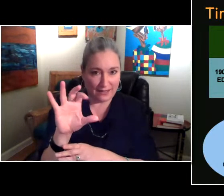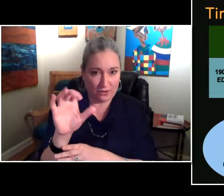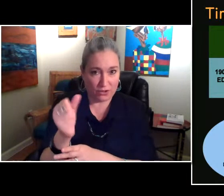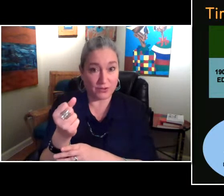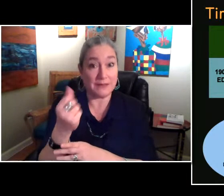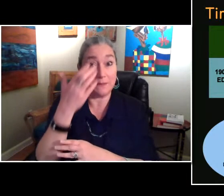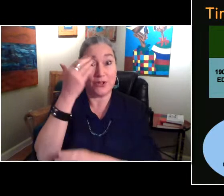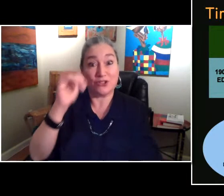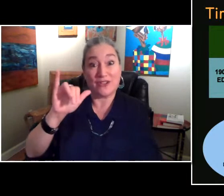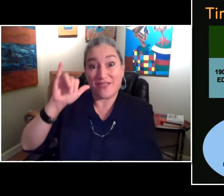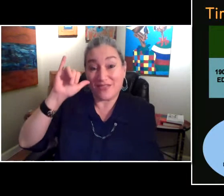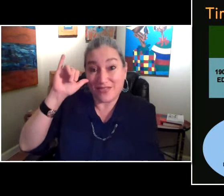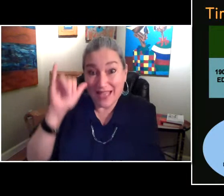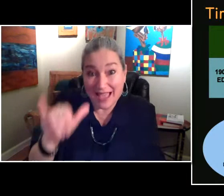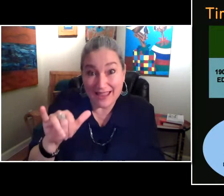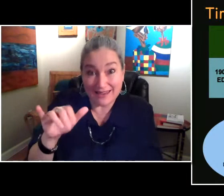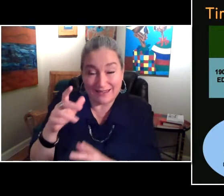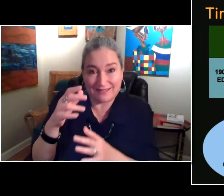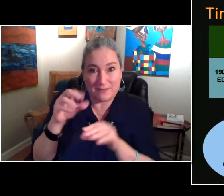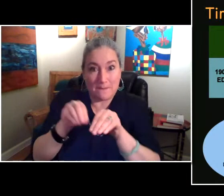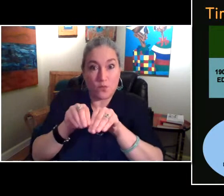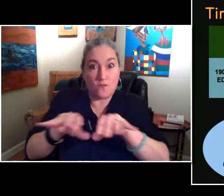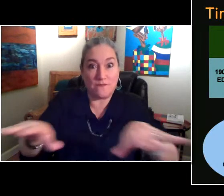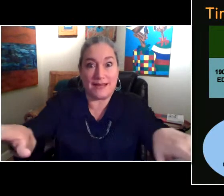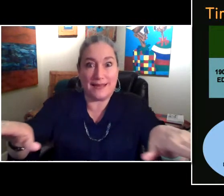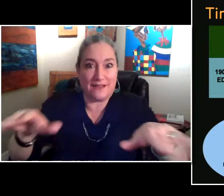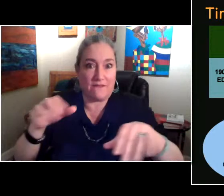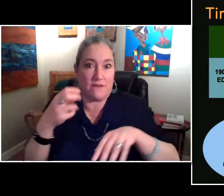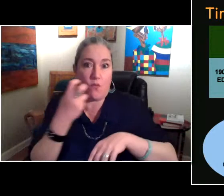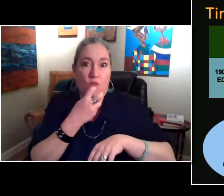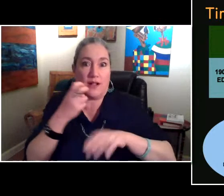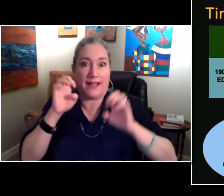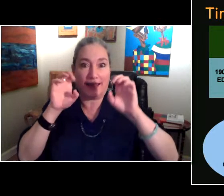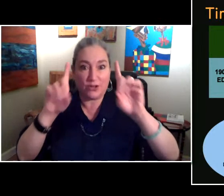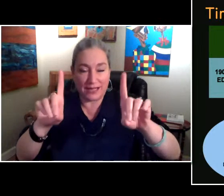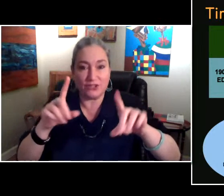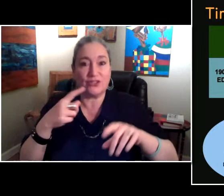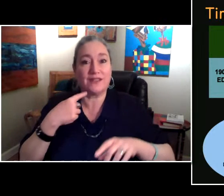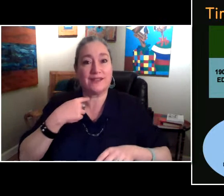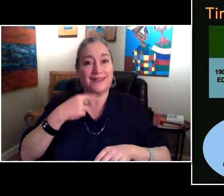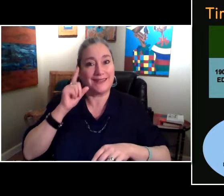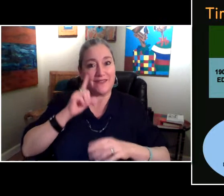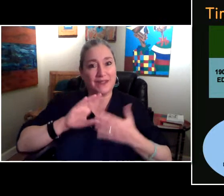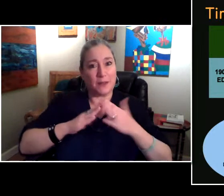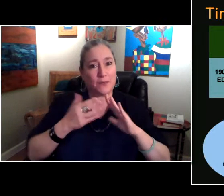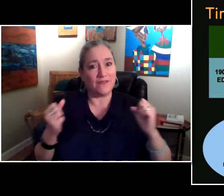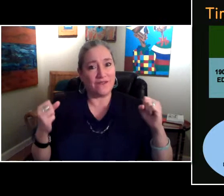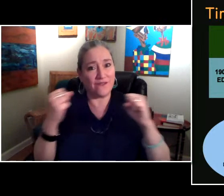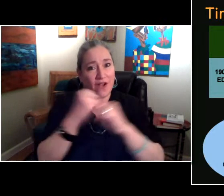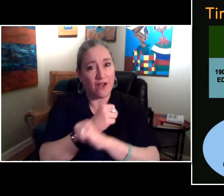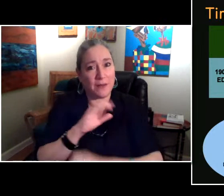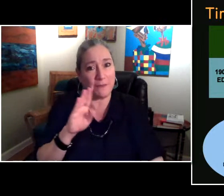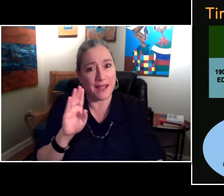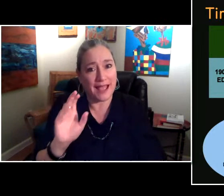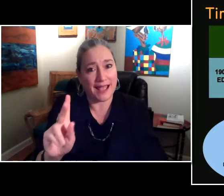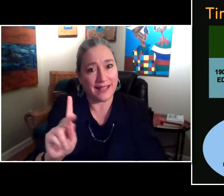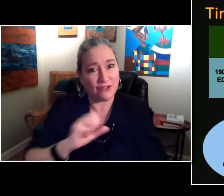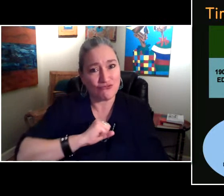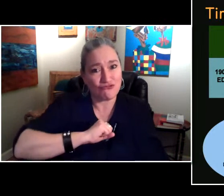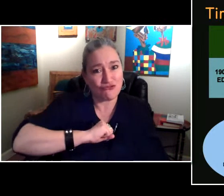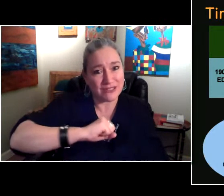Bell's impact on California in the early 1900s, 1880s. Because of that movement of